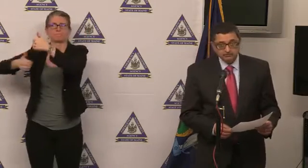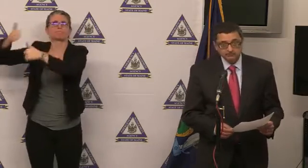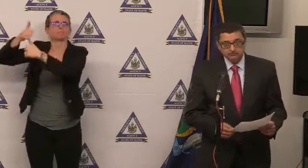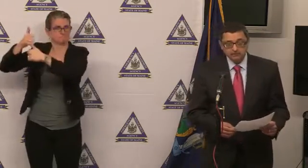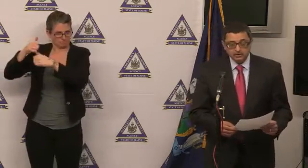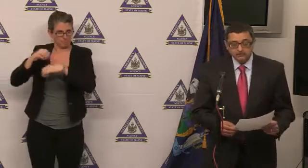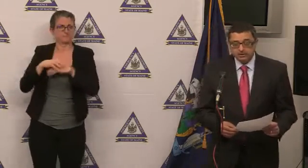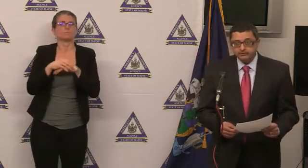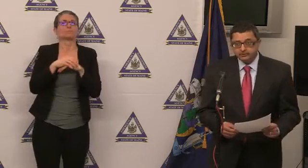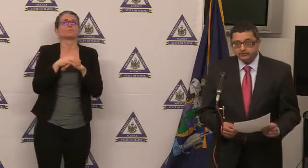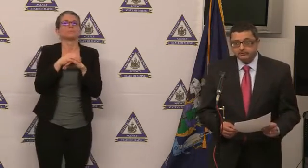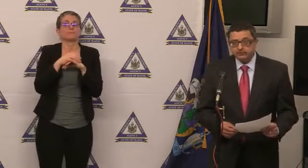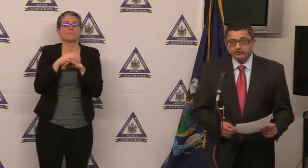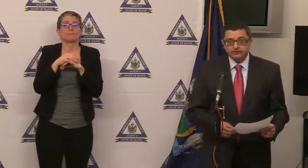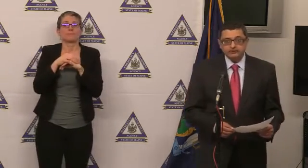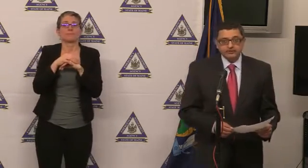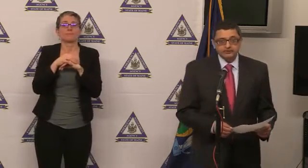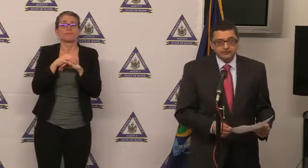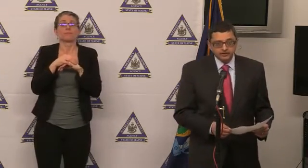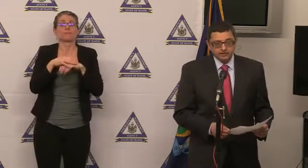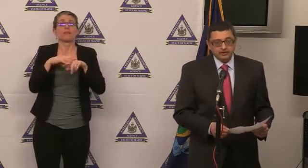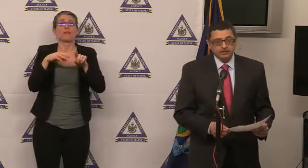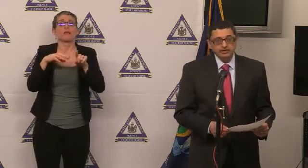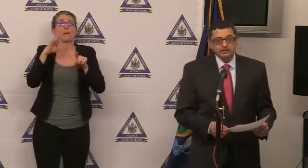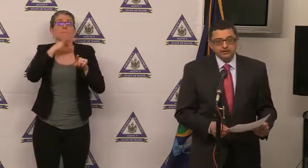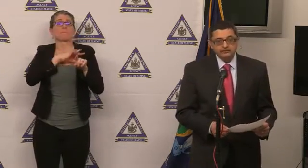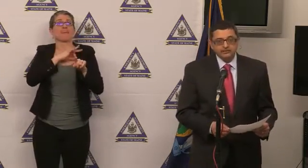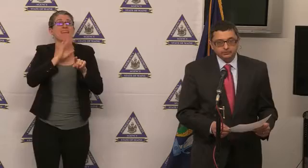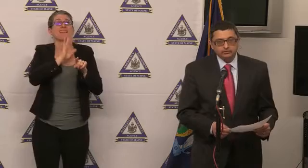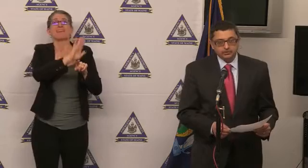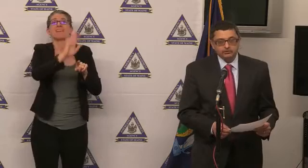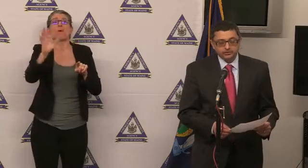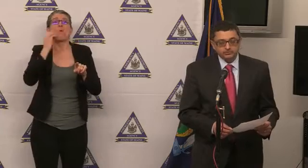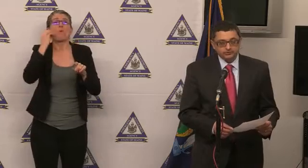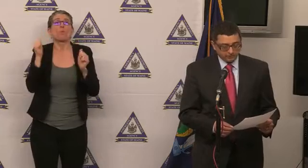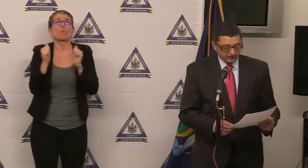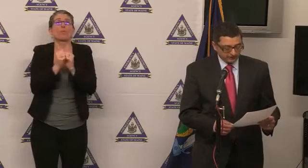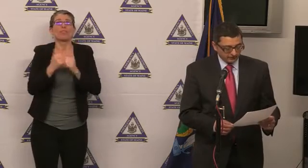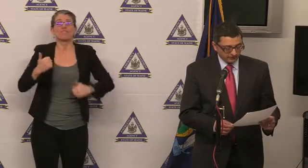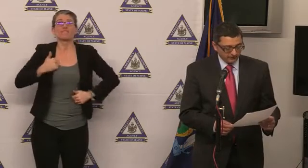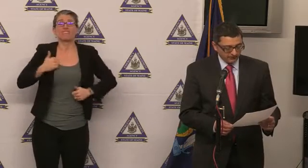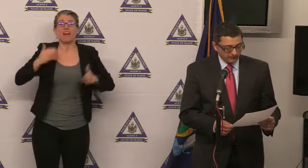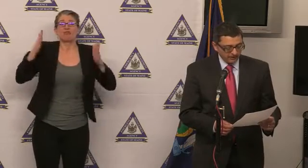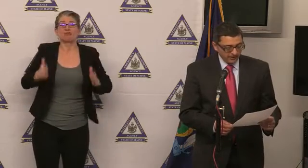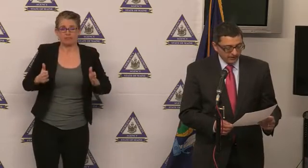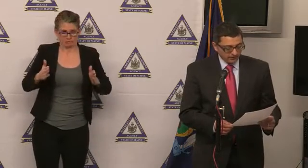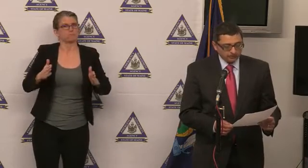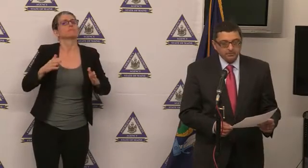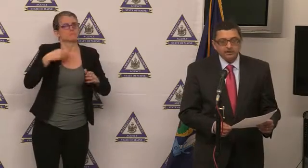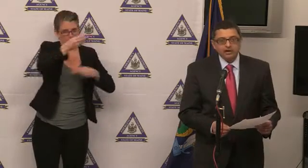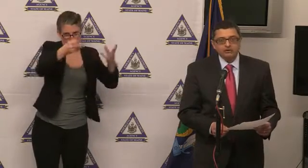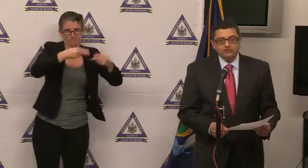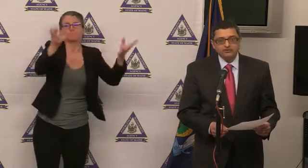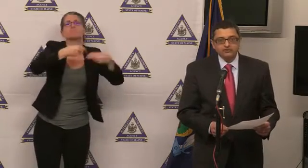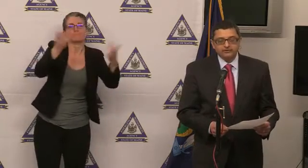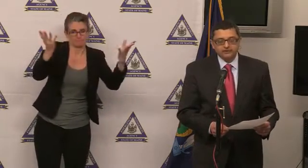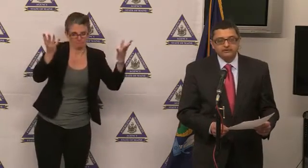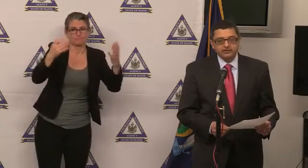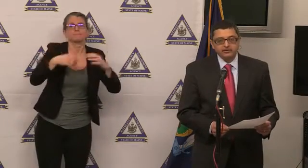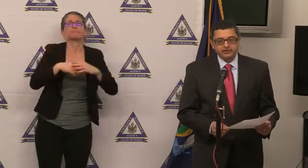Today, Maine CDC is continuing its distribution of this protective equipment and shipping out